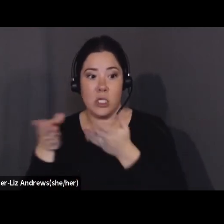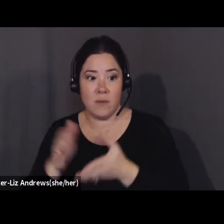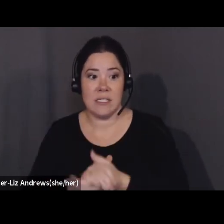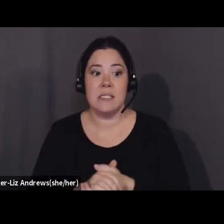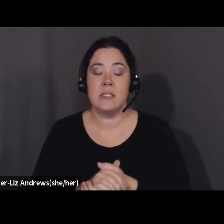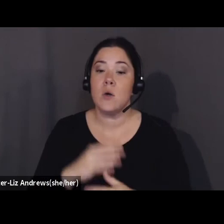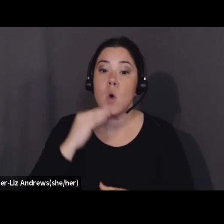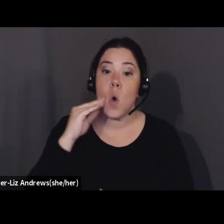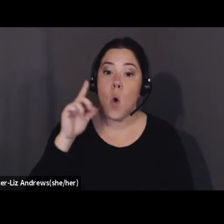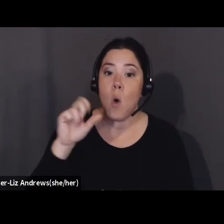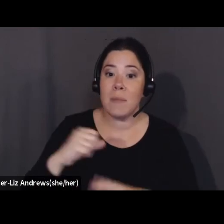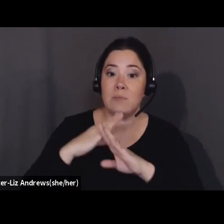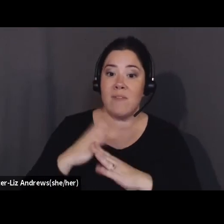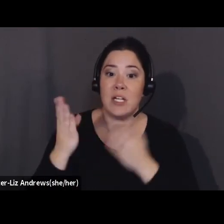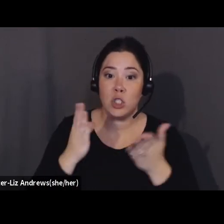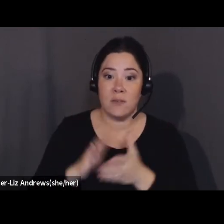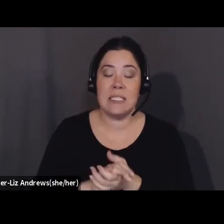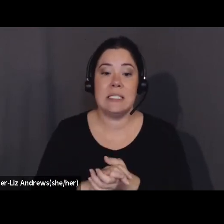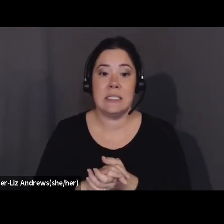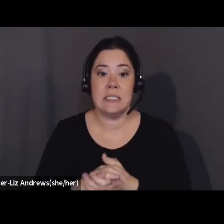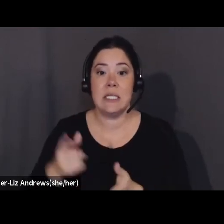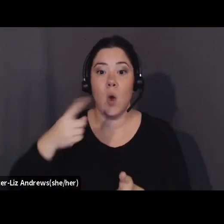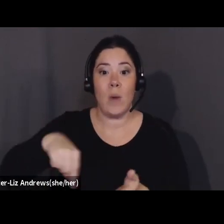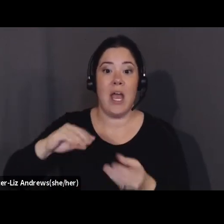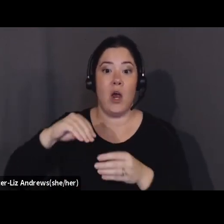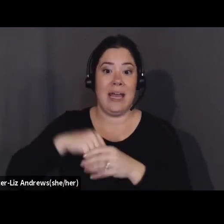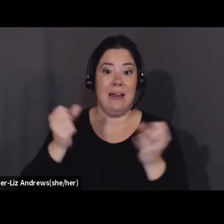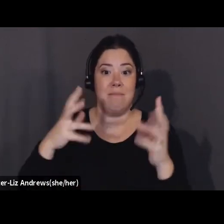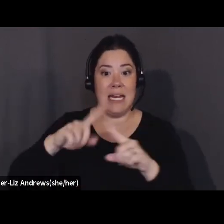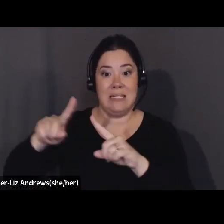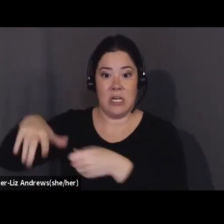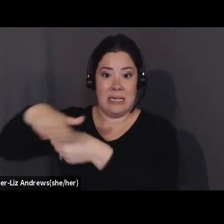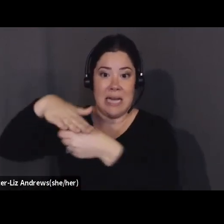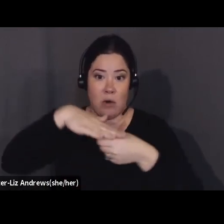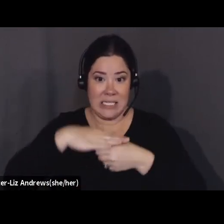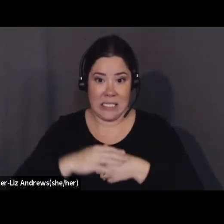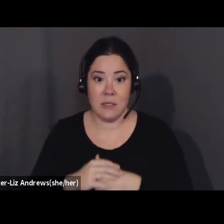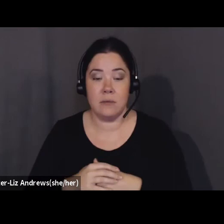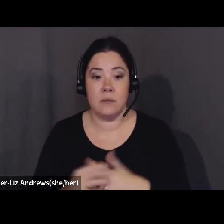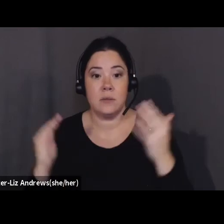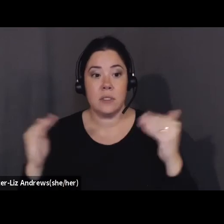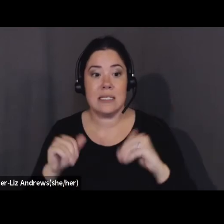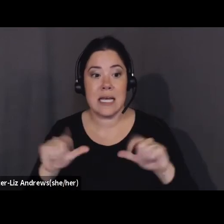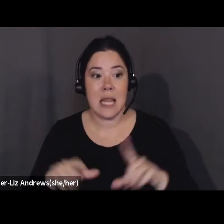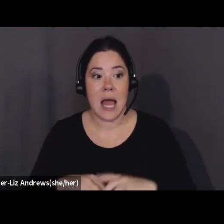Moray, San Benito, and Santa Cruz counties. We can go to the next slide.